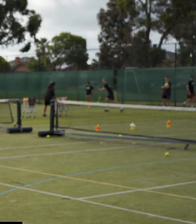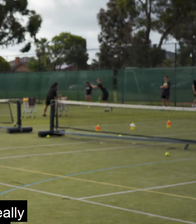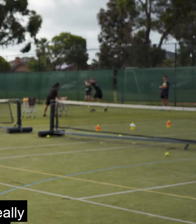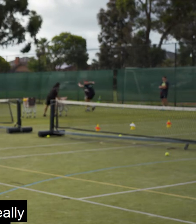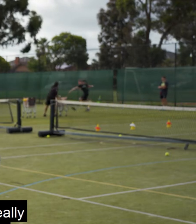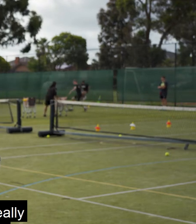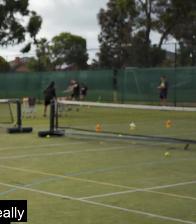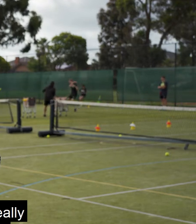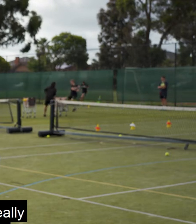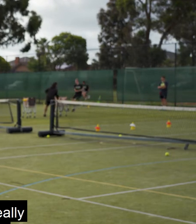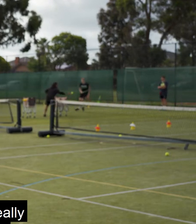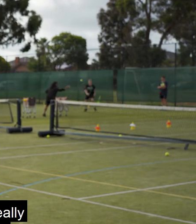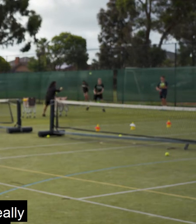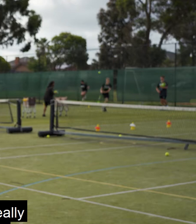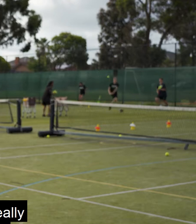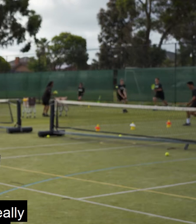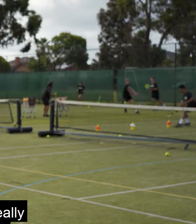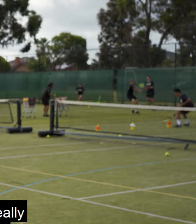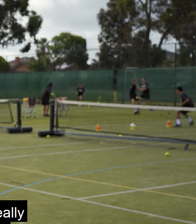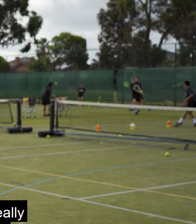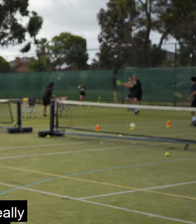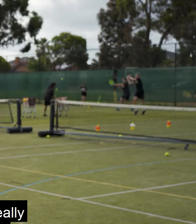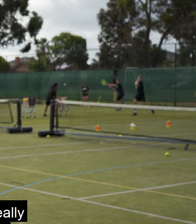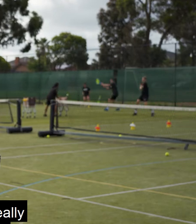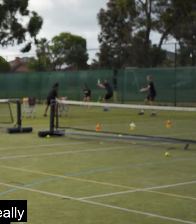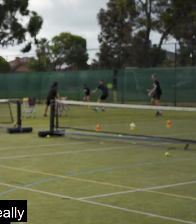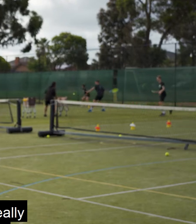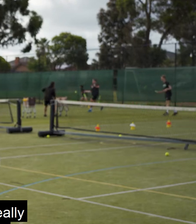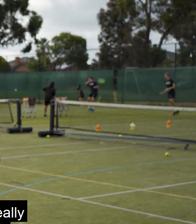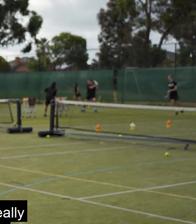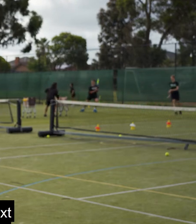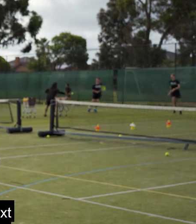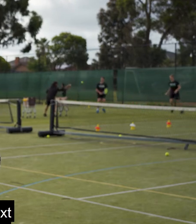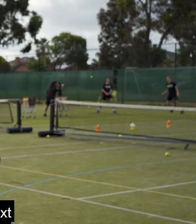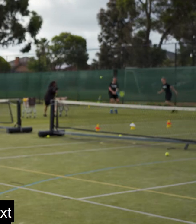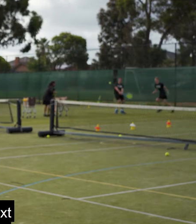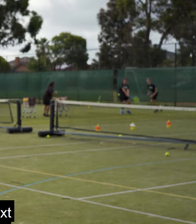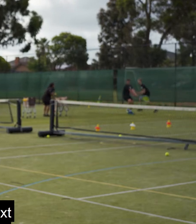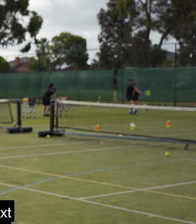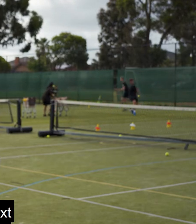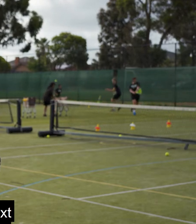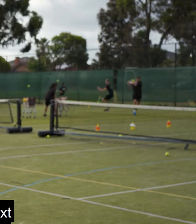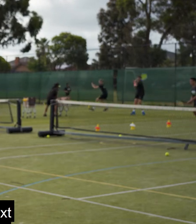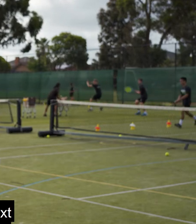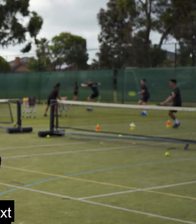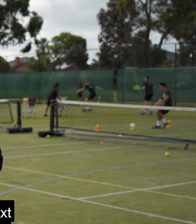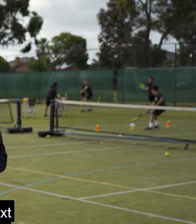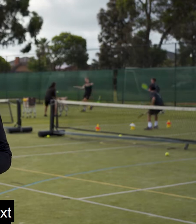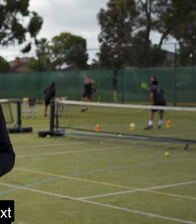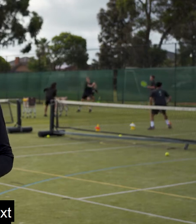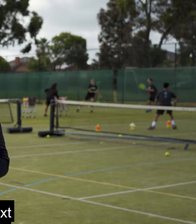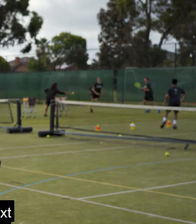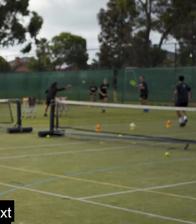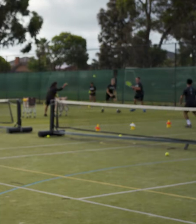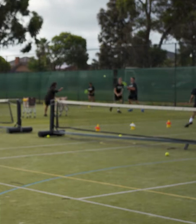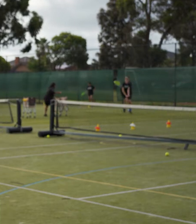on a day-to-day manner, and we are really fortunate to be in a position that we are moving into next year. I just want